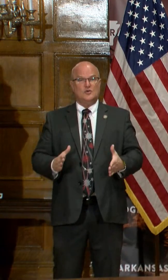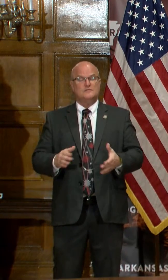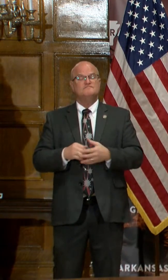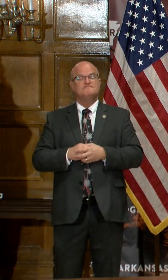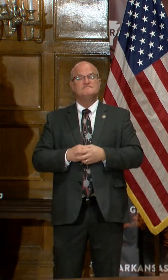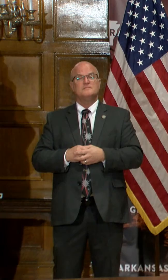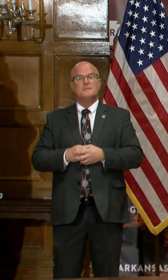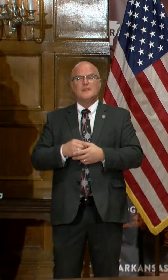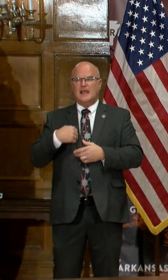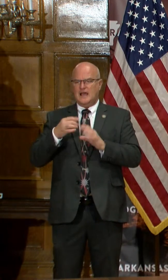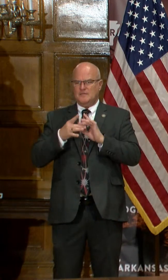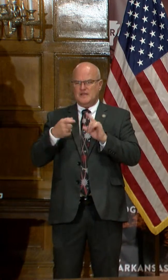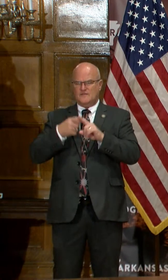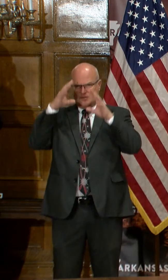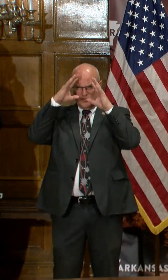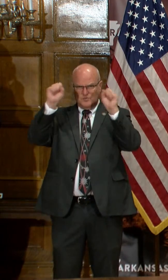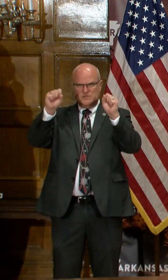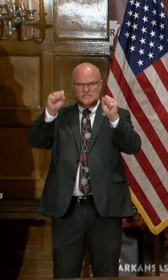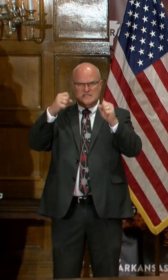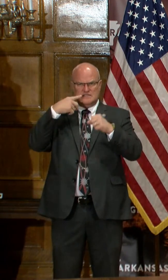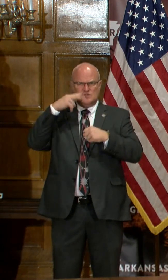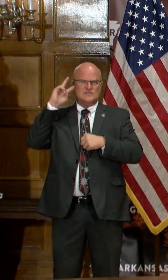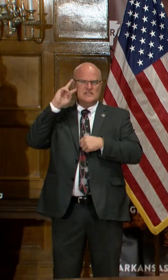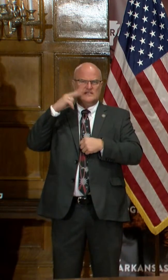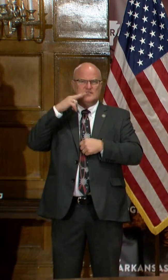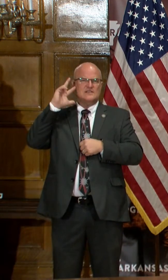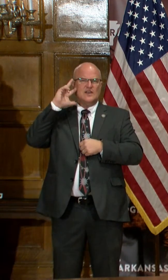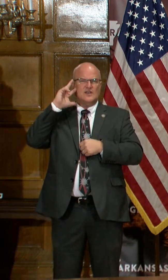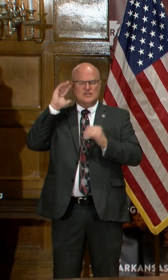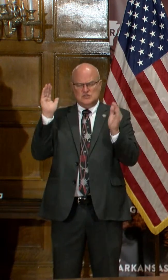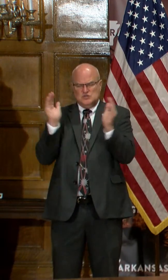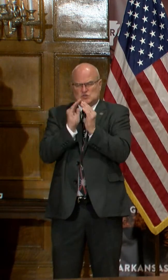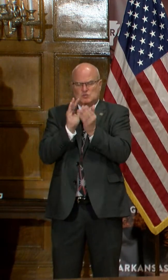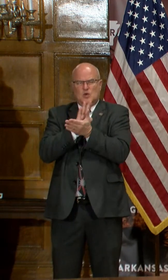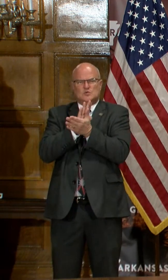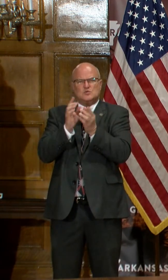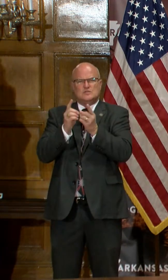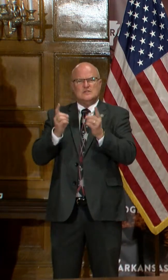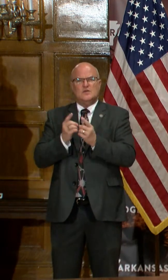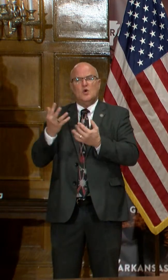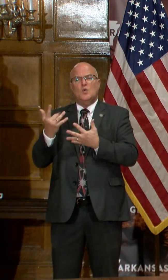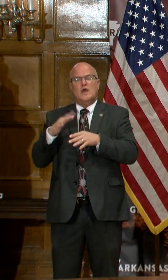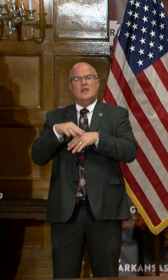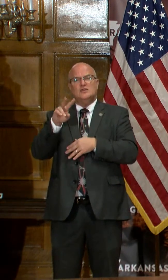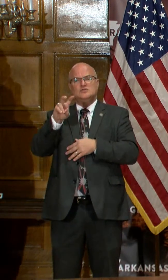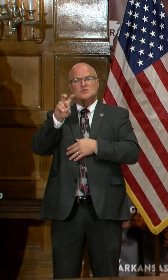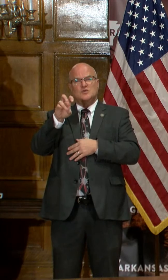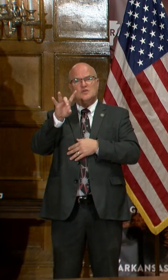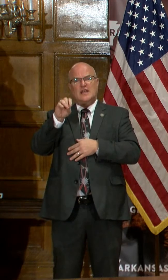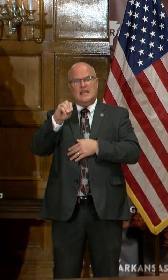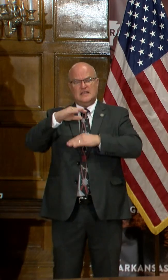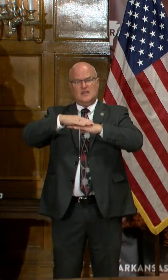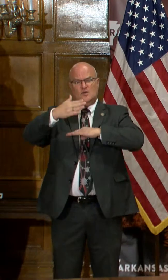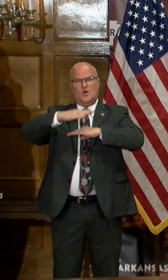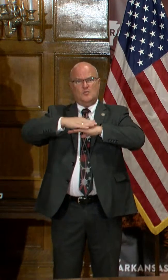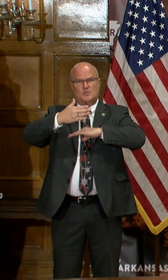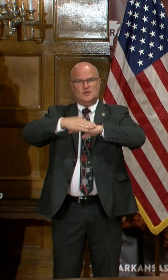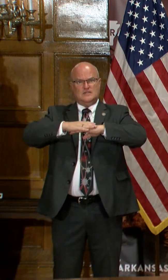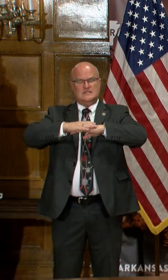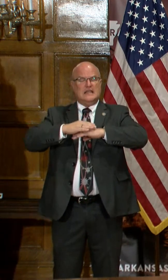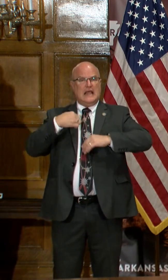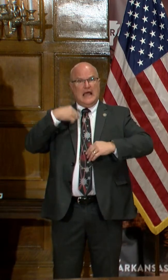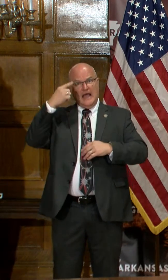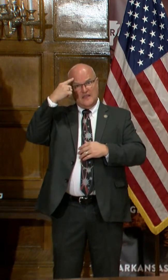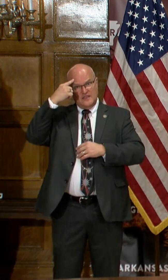got a message from a superintendent the other day in a very small school district still waiting on 280 Chromebooks. And I